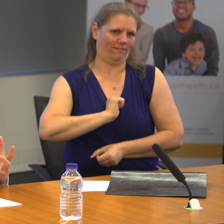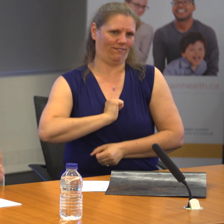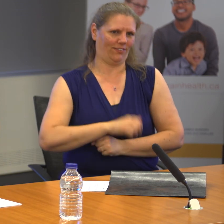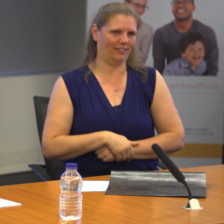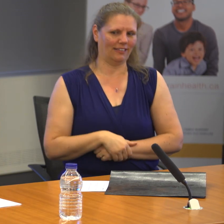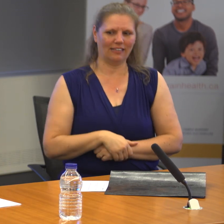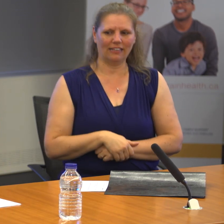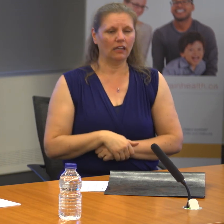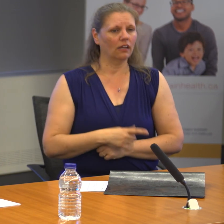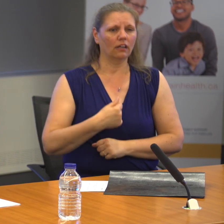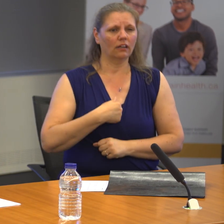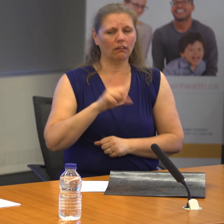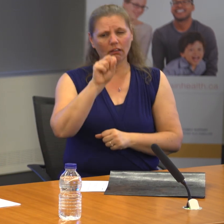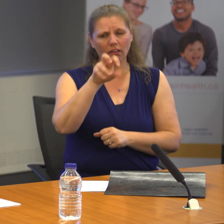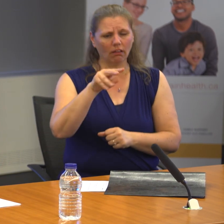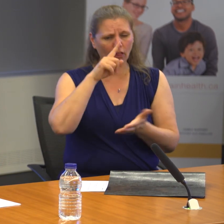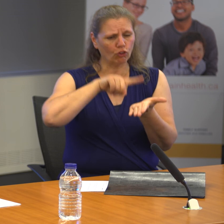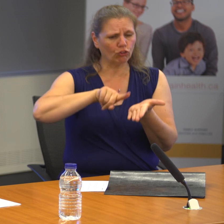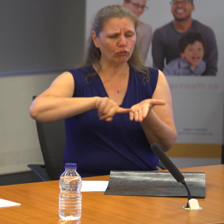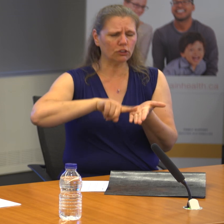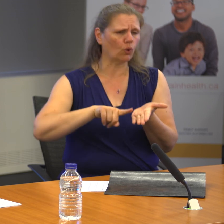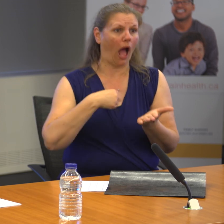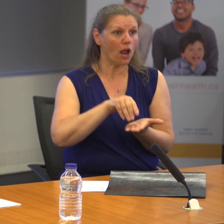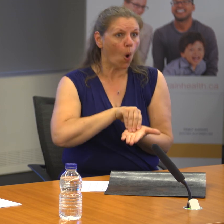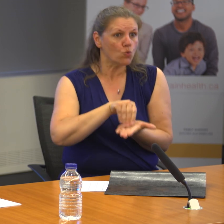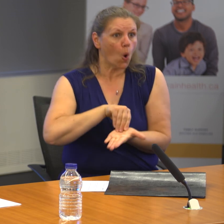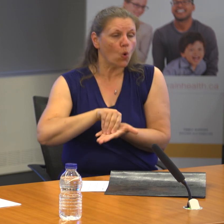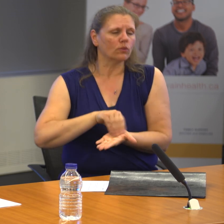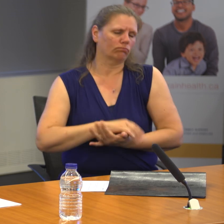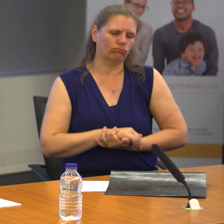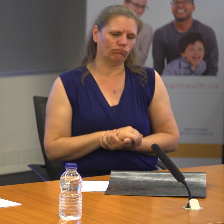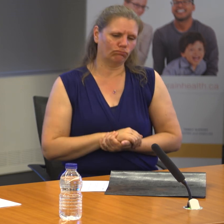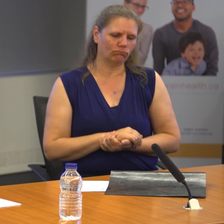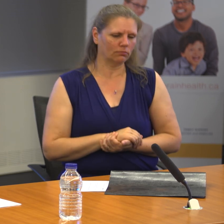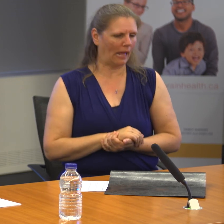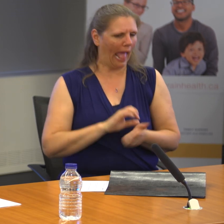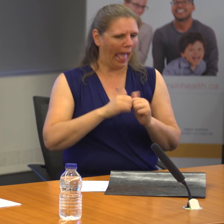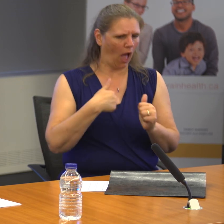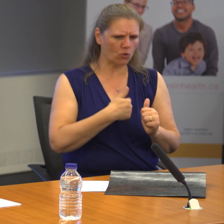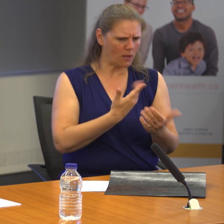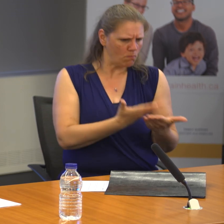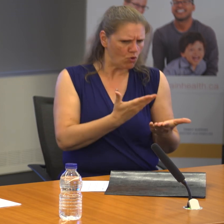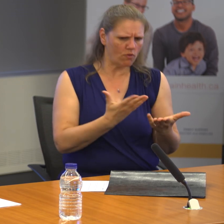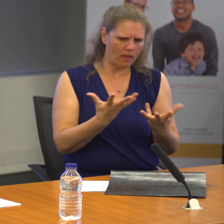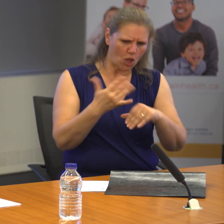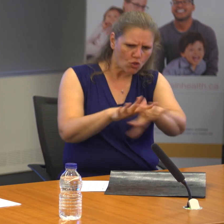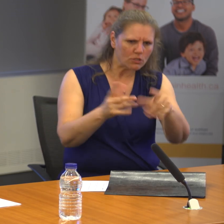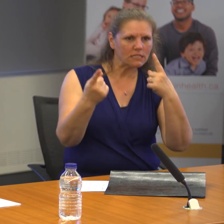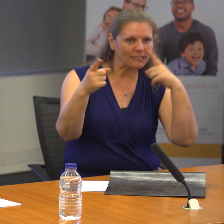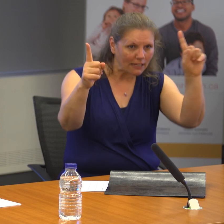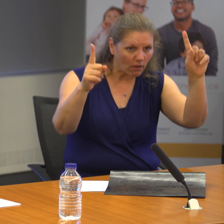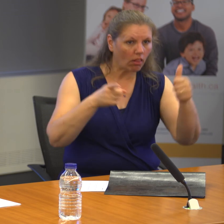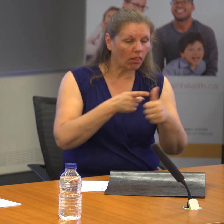go through all the research. I made copious notes, whether it was measuring inclusion, whether it